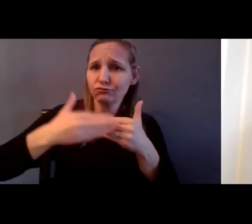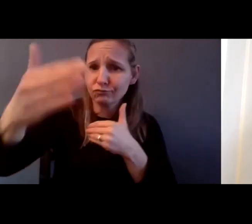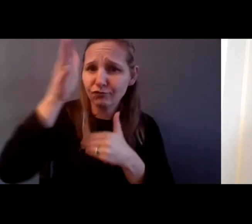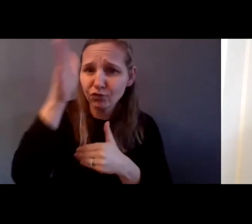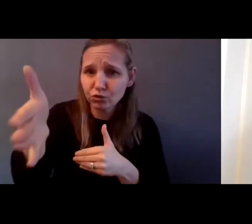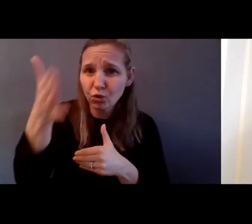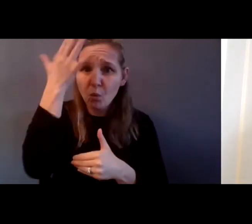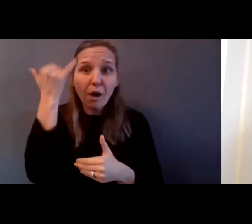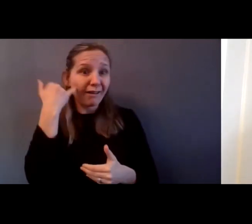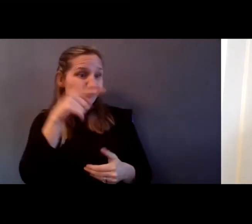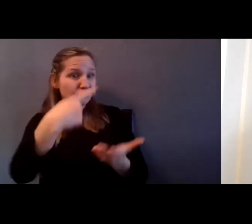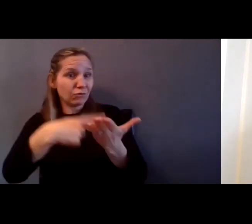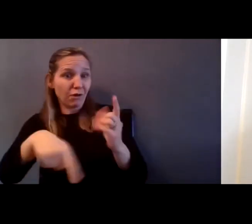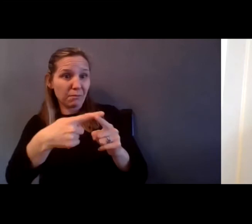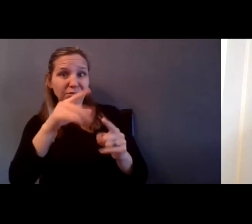ways deciding their fate.